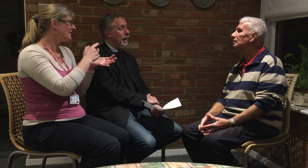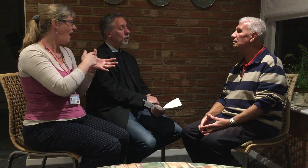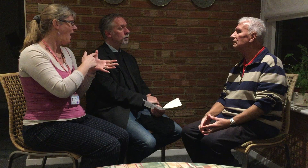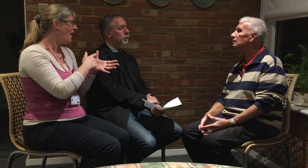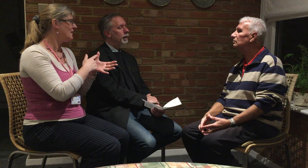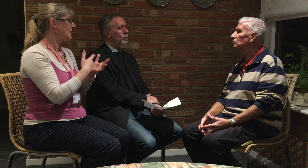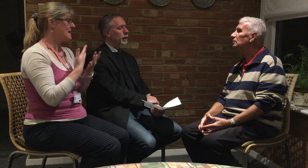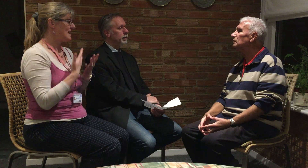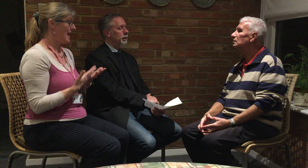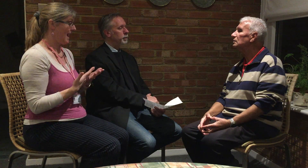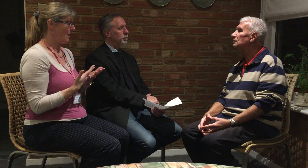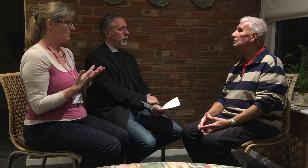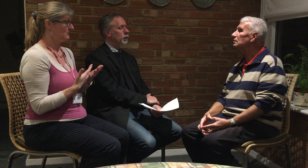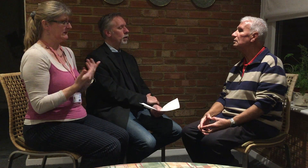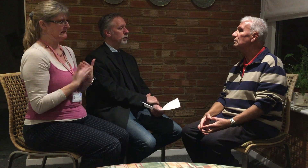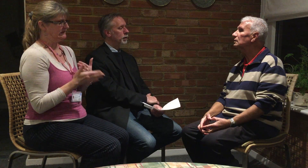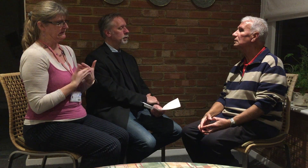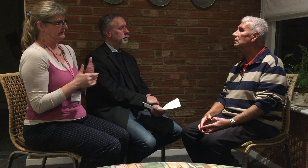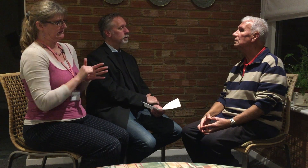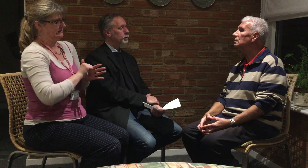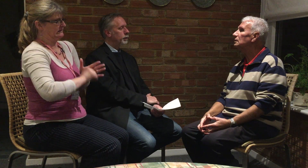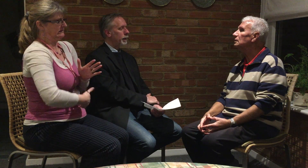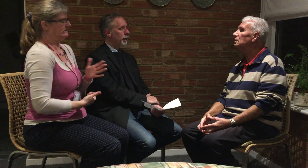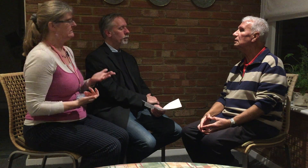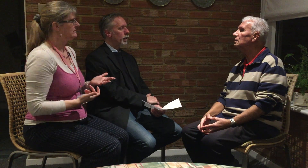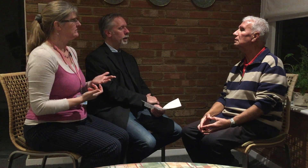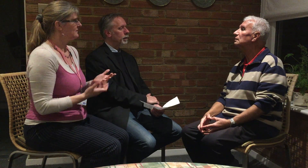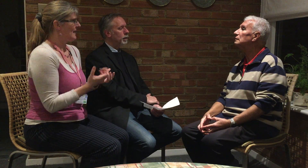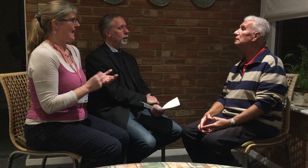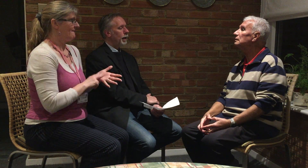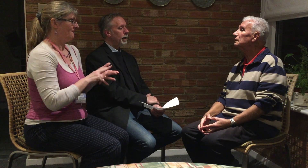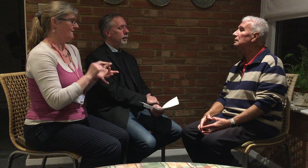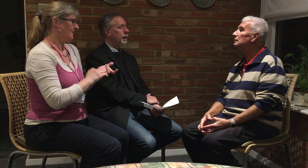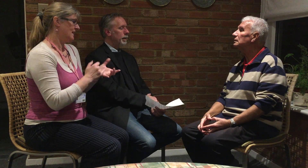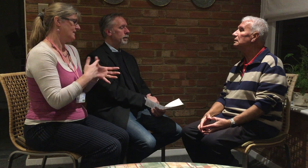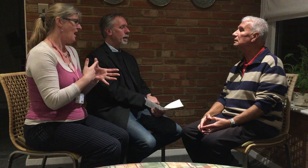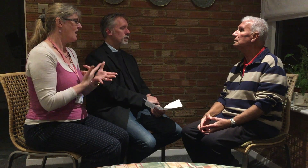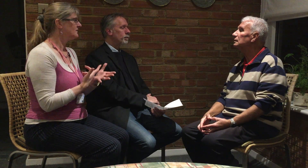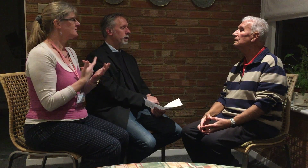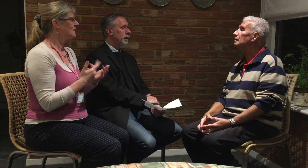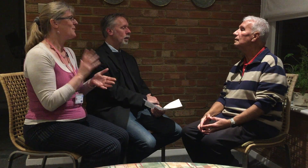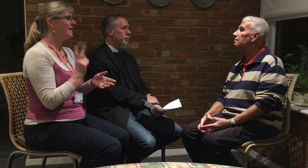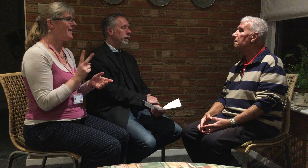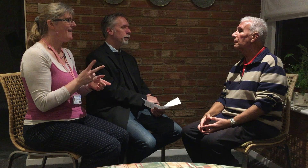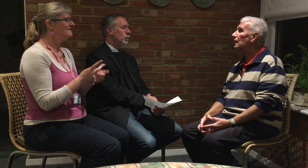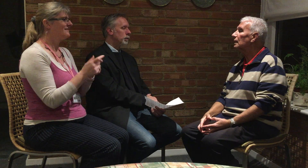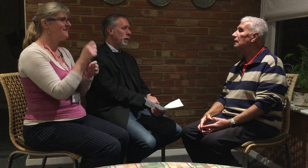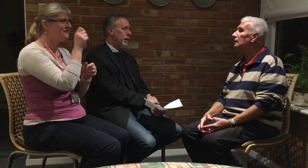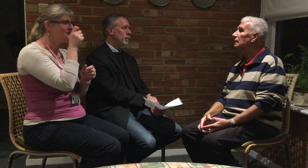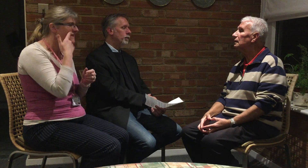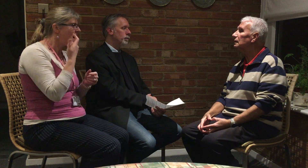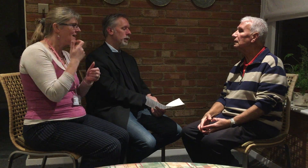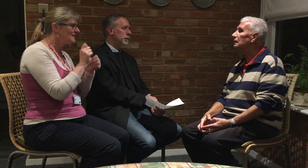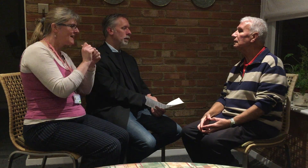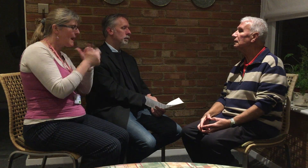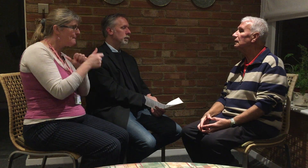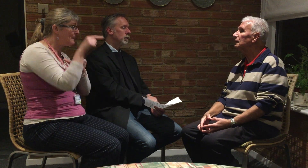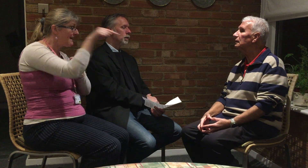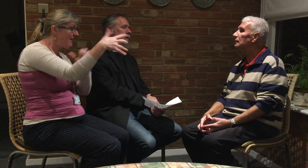Now it would actually be much harder to get out there, and again I'd have to find a company that would pay for the visa.